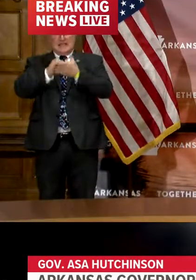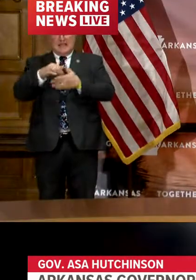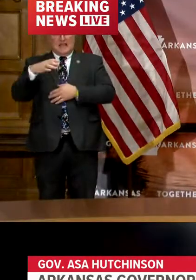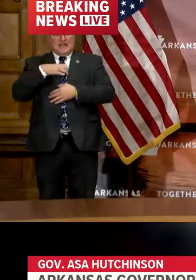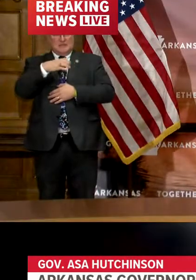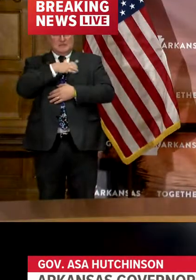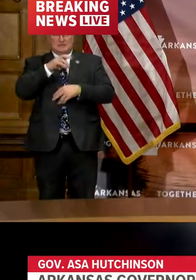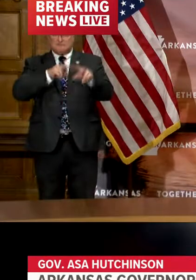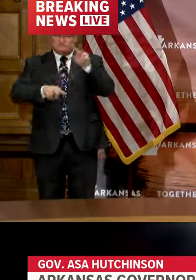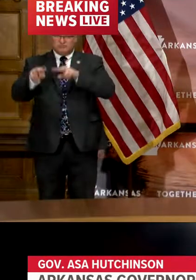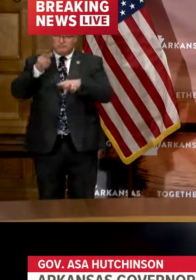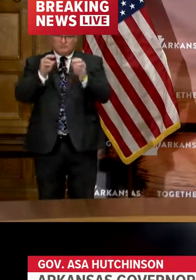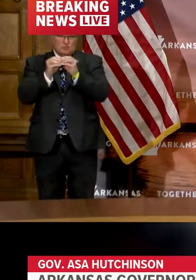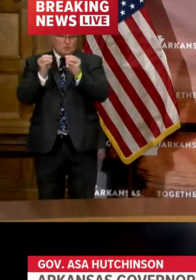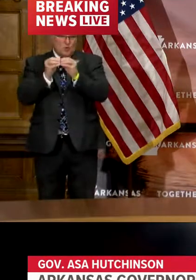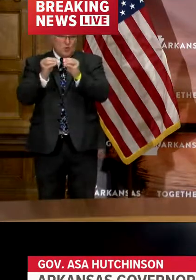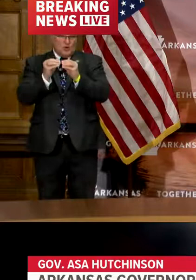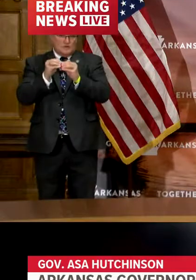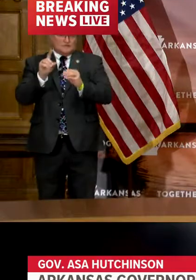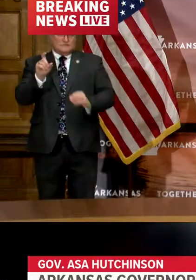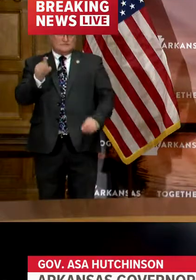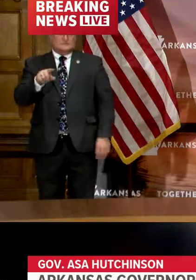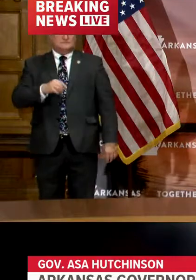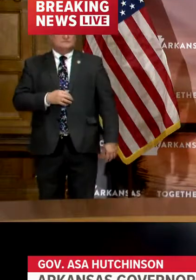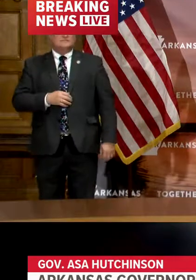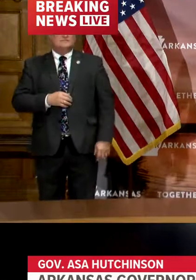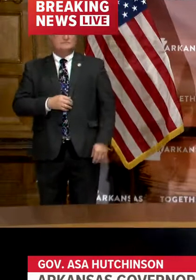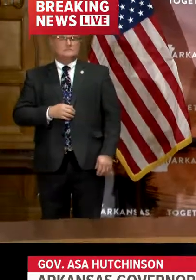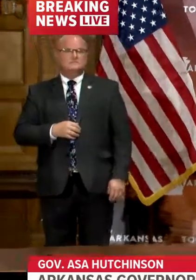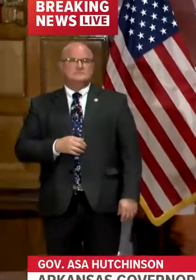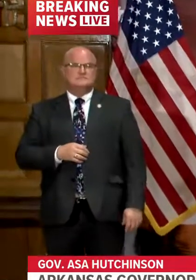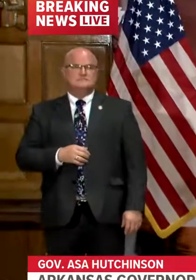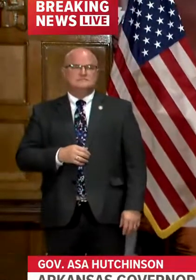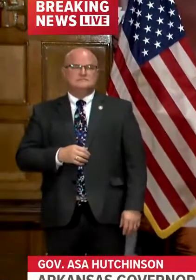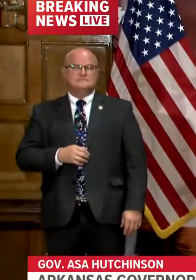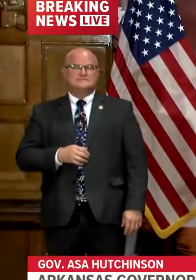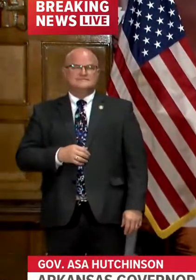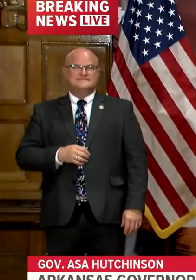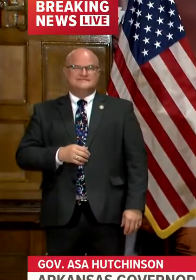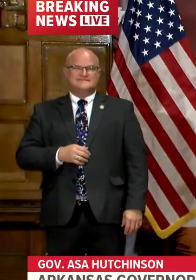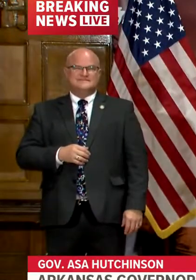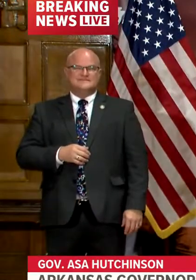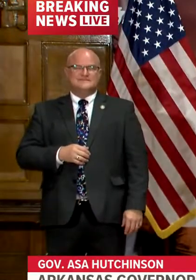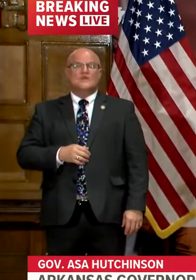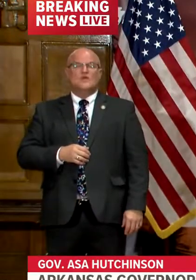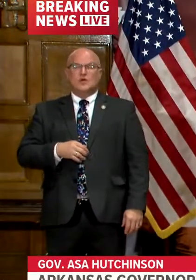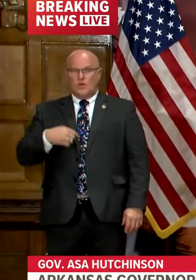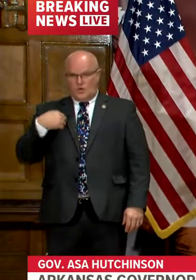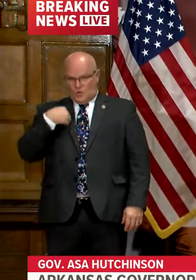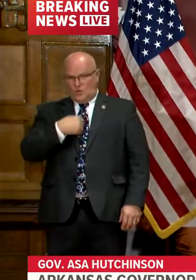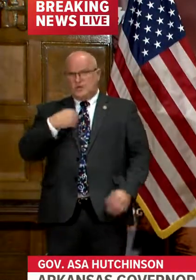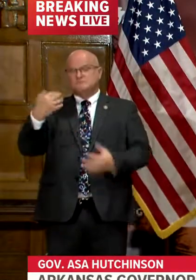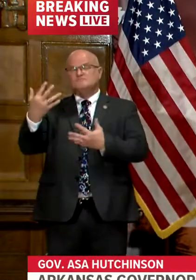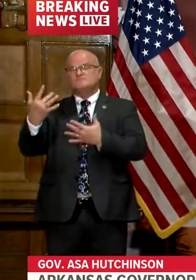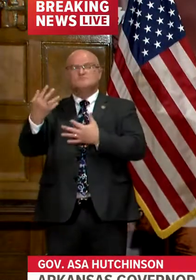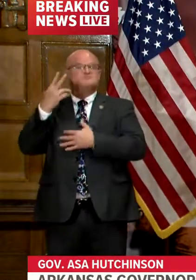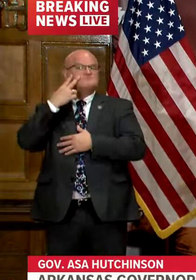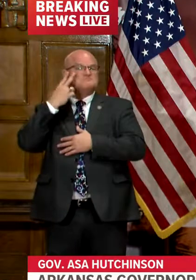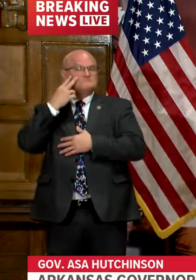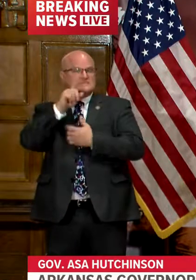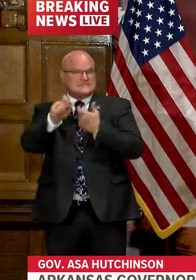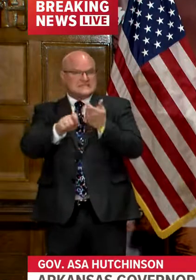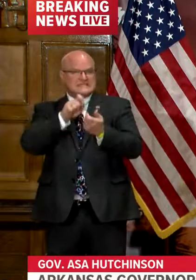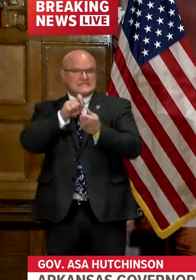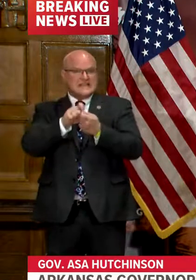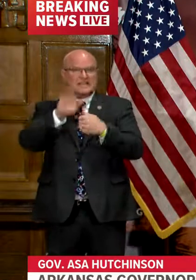maybe look into further? Well, one, we need to wait and see